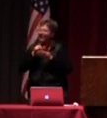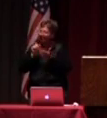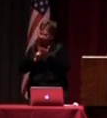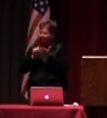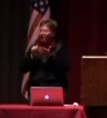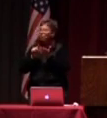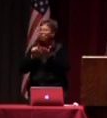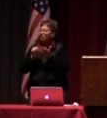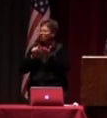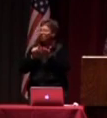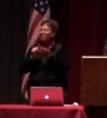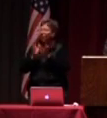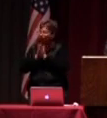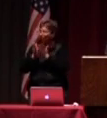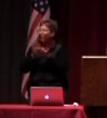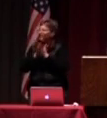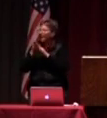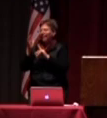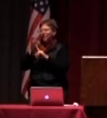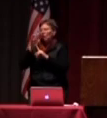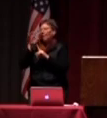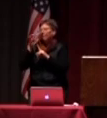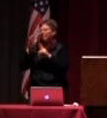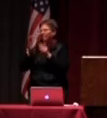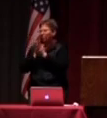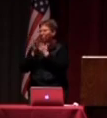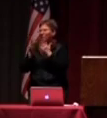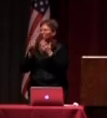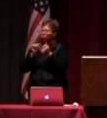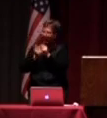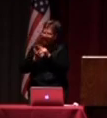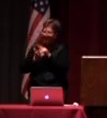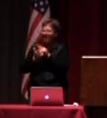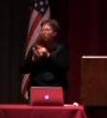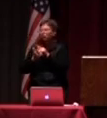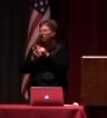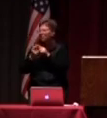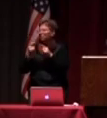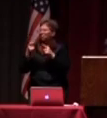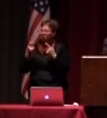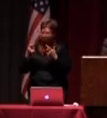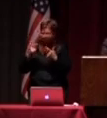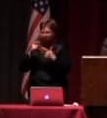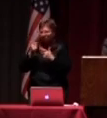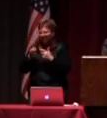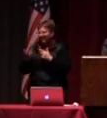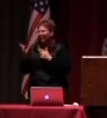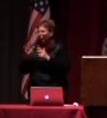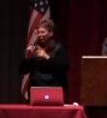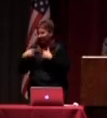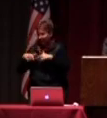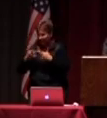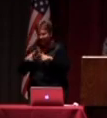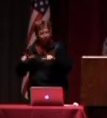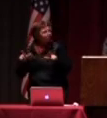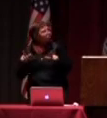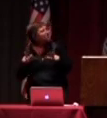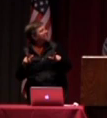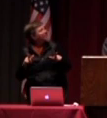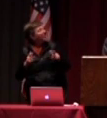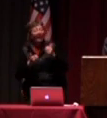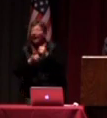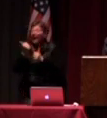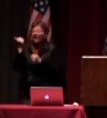trip that became a bestseller with translations into French, German, Dutch, Italian. And then, most famously of all, and I'll come back to